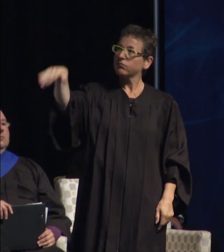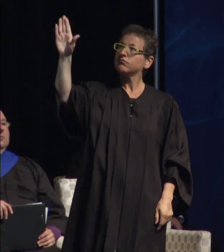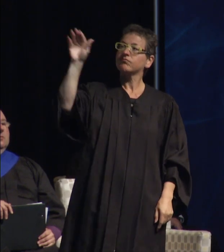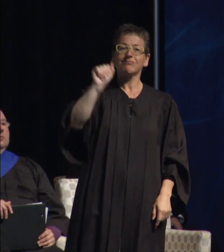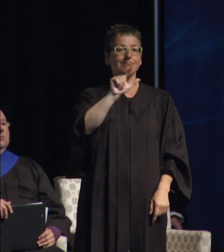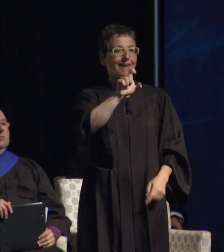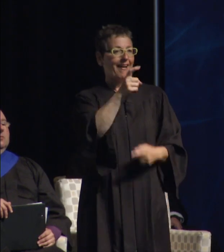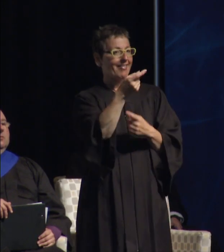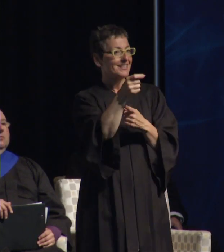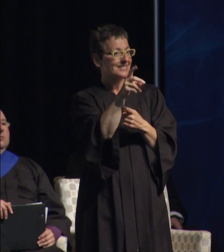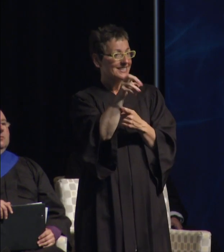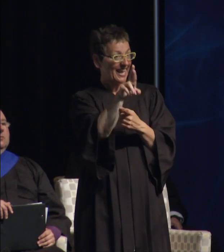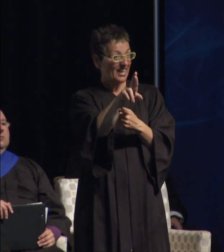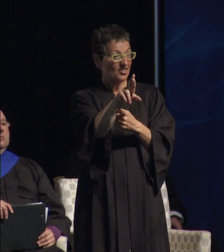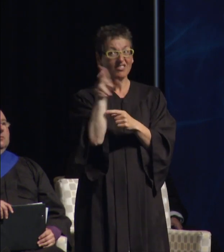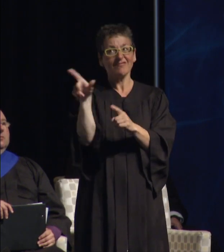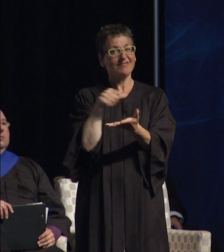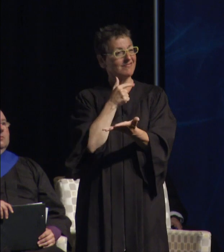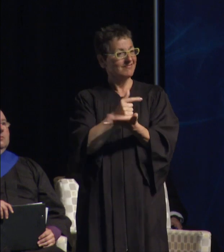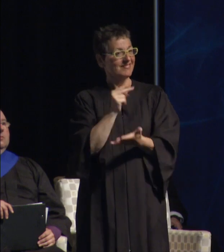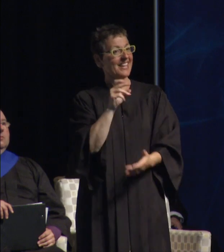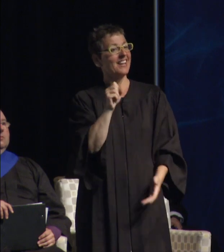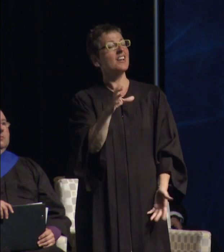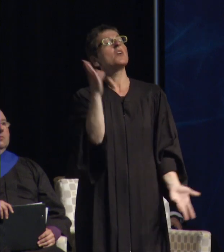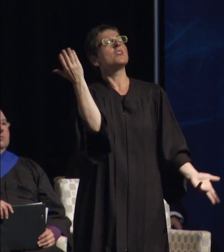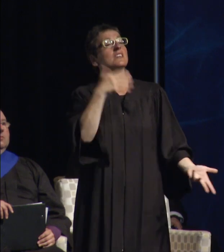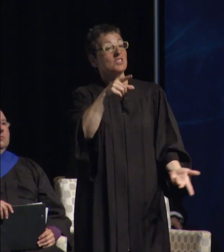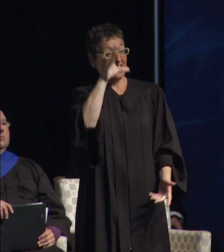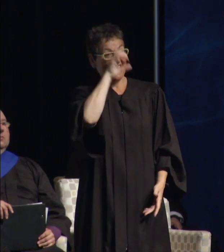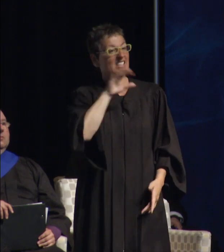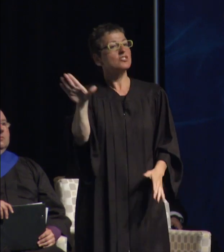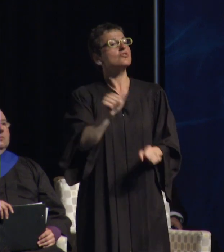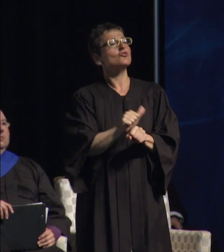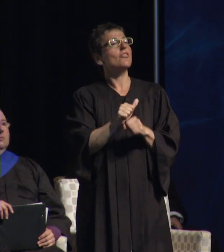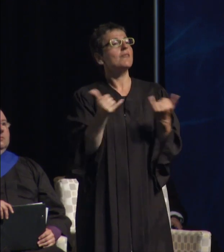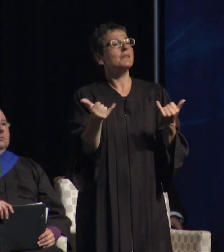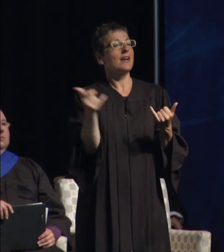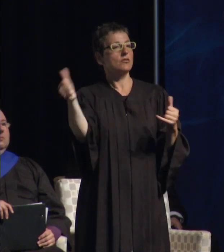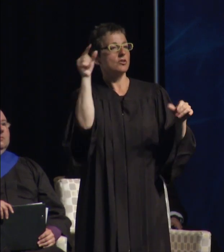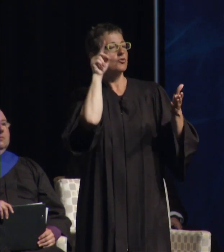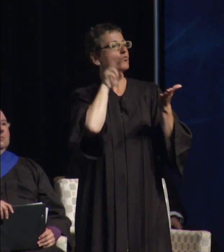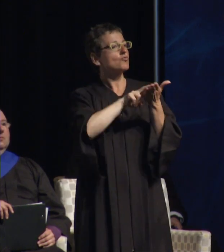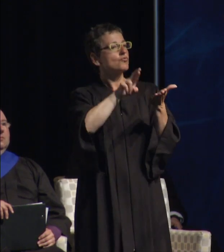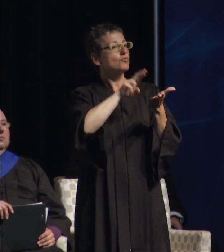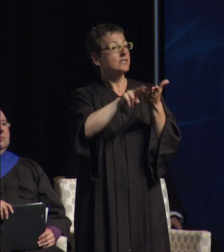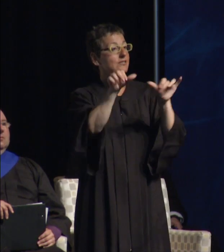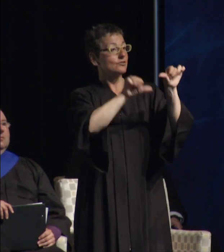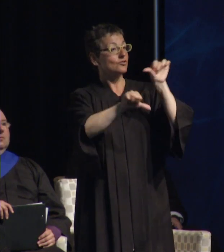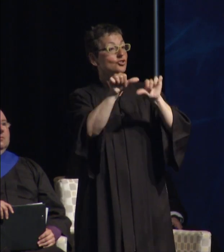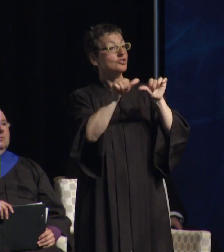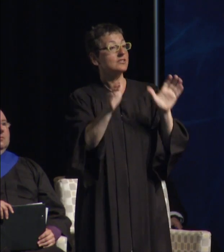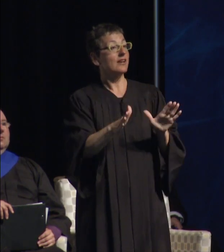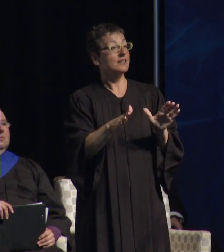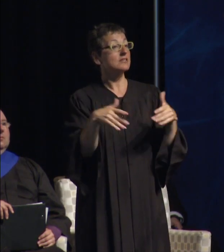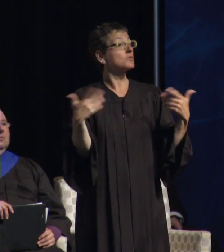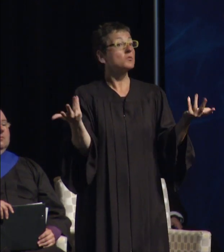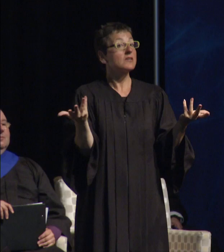graduate of NSCC, and guess what he does for a living? He's a research scientist researching water.